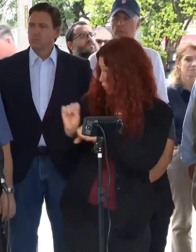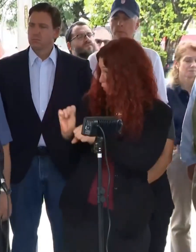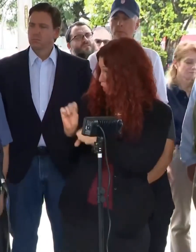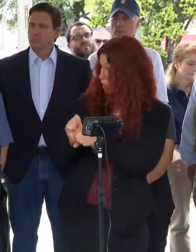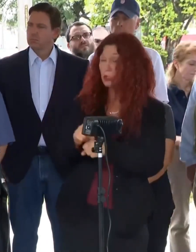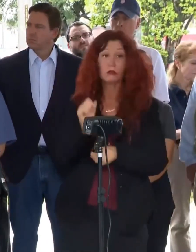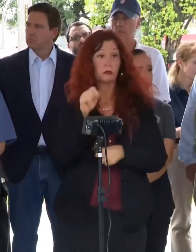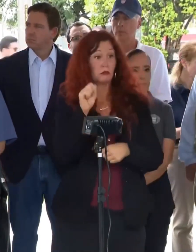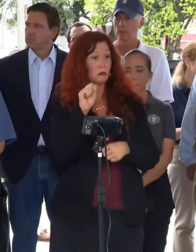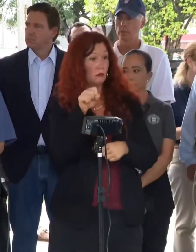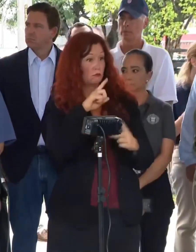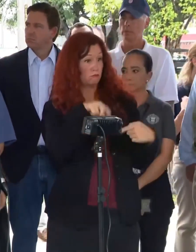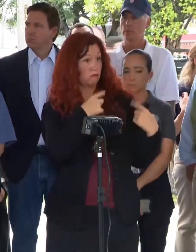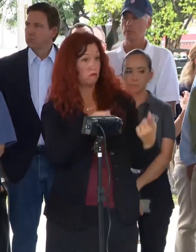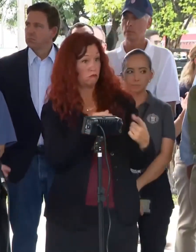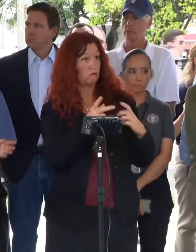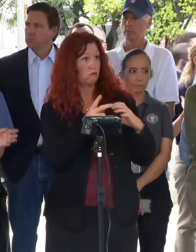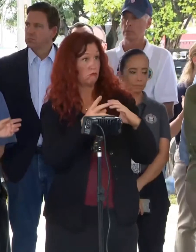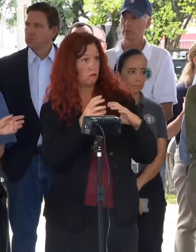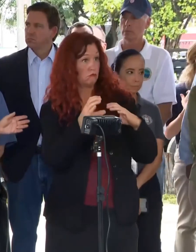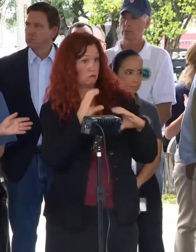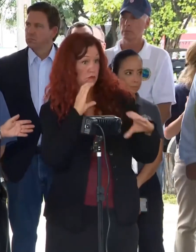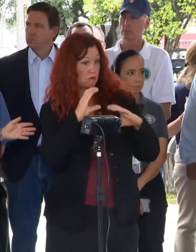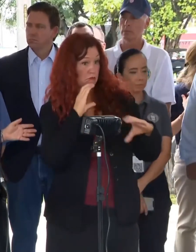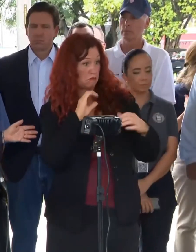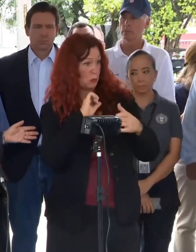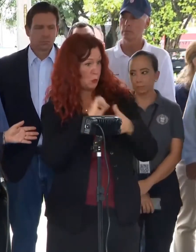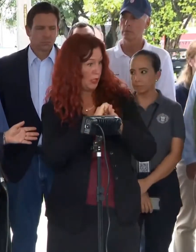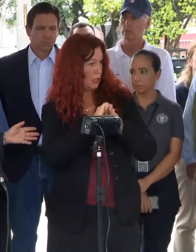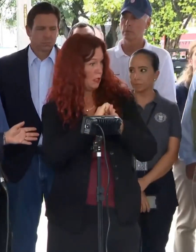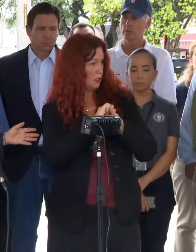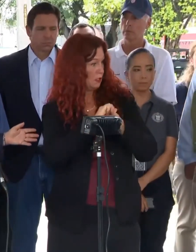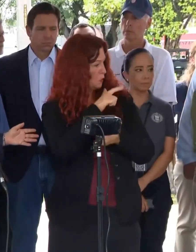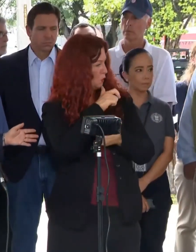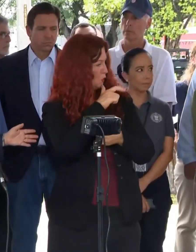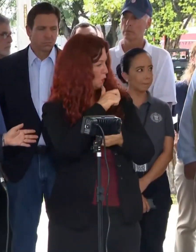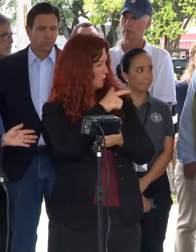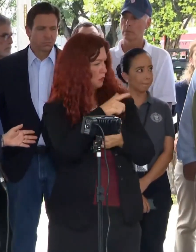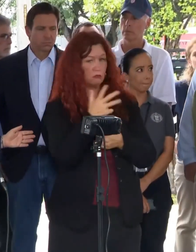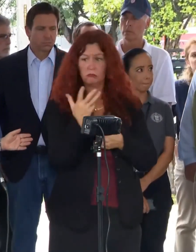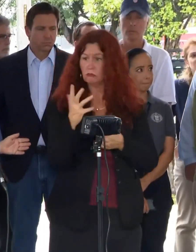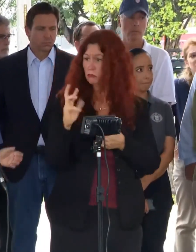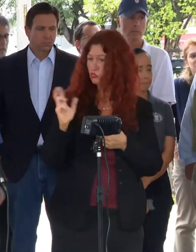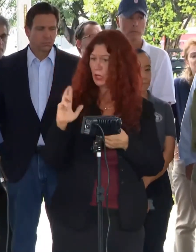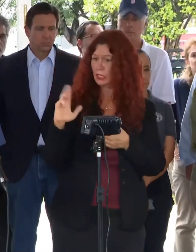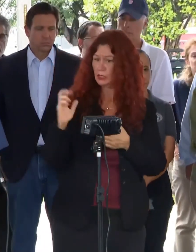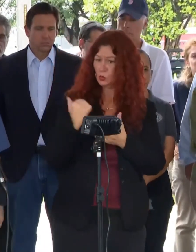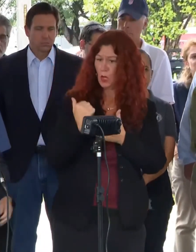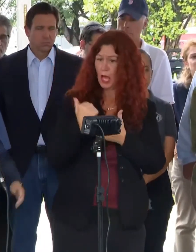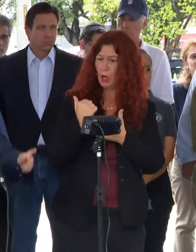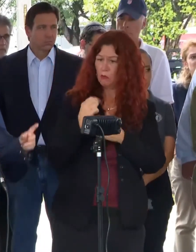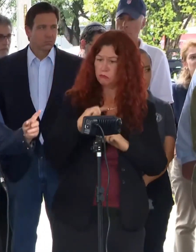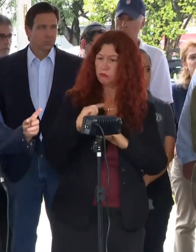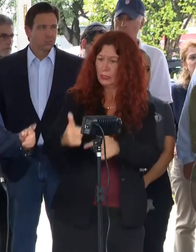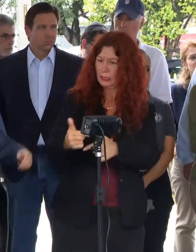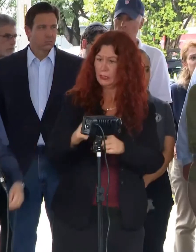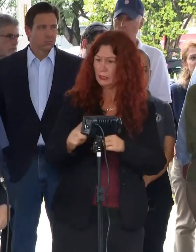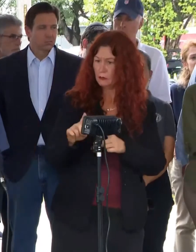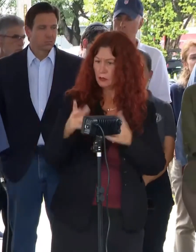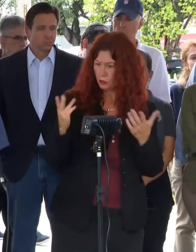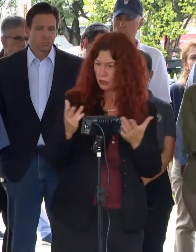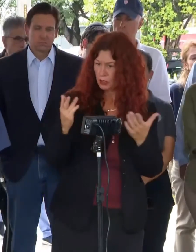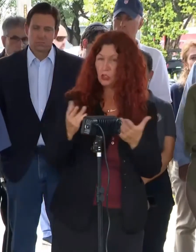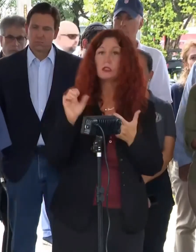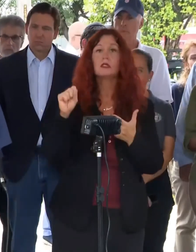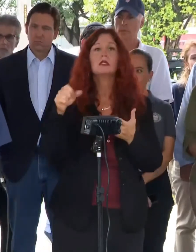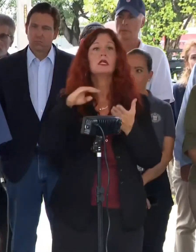They've been in communication, Alan, Choco Street. Entonces, ¿quién se tiene que comunicar?